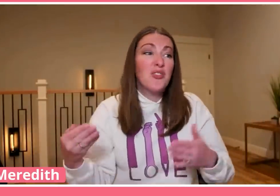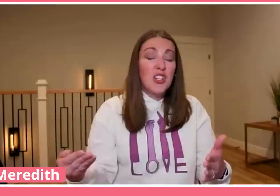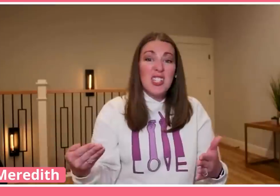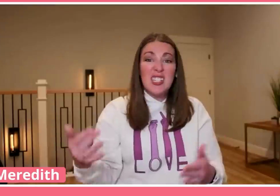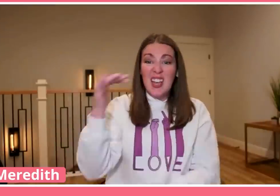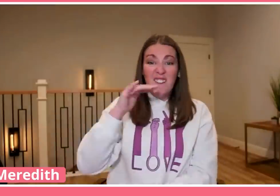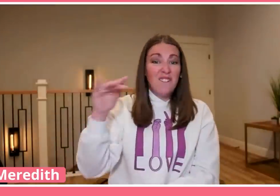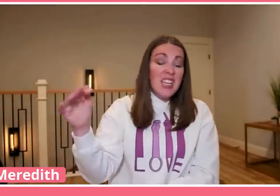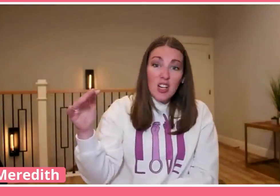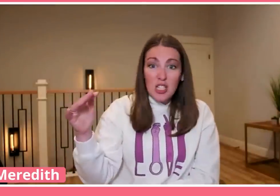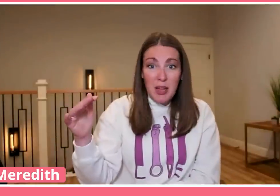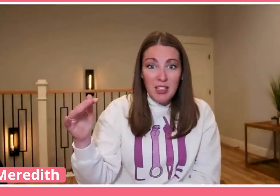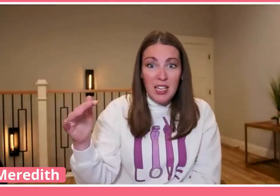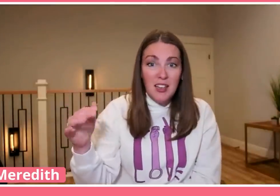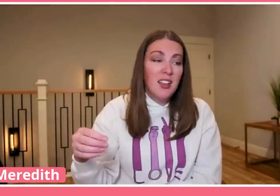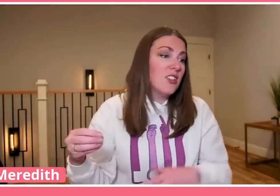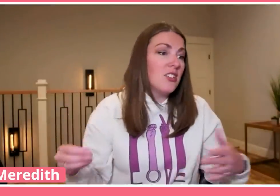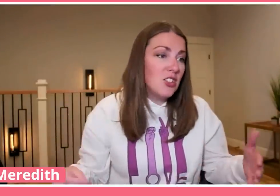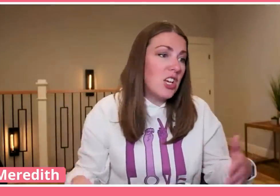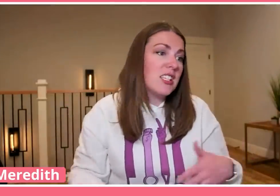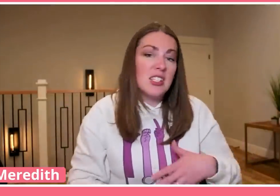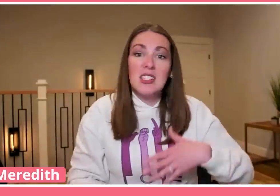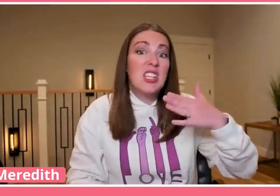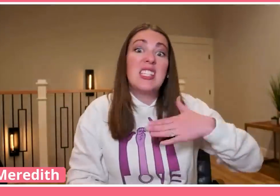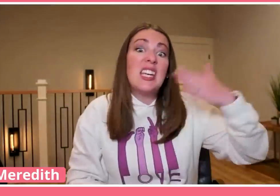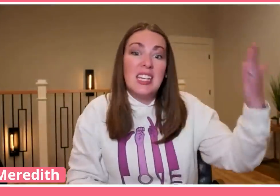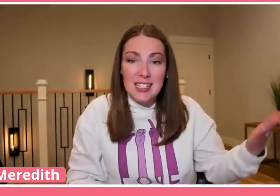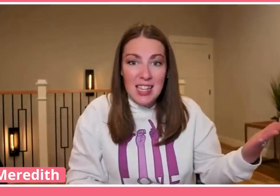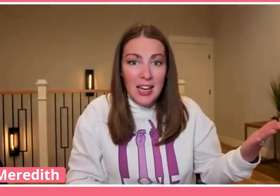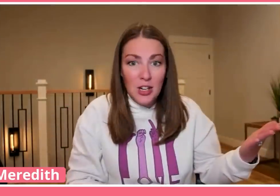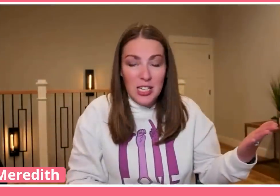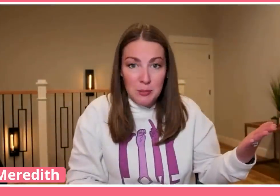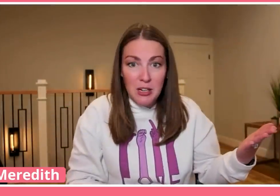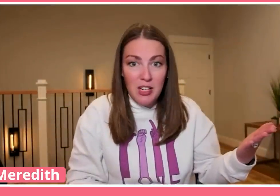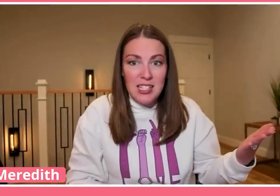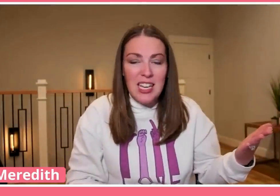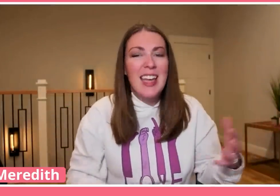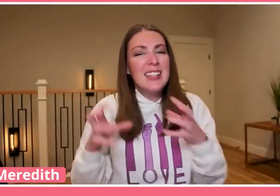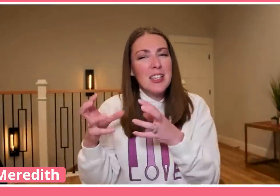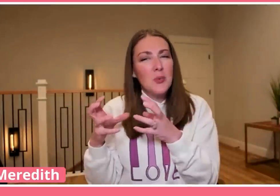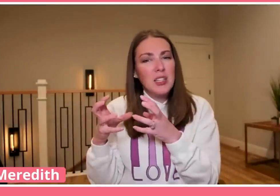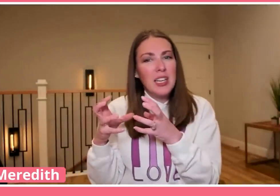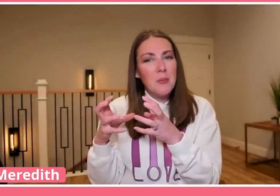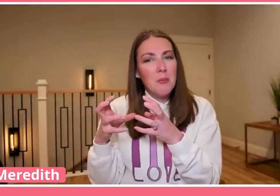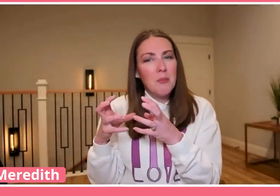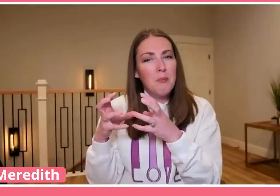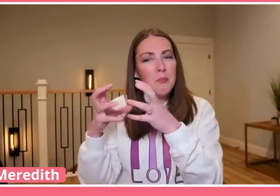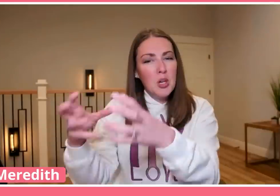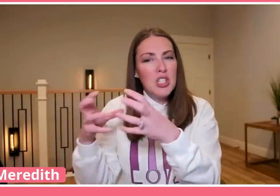versus fingerspelling. Just the sickness that you're experiencing doesn't really push